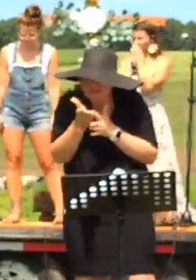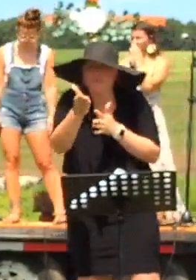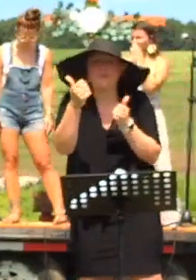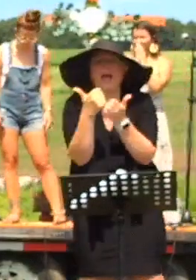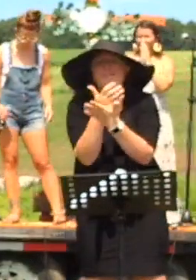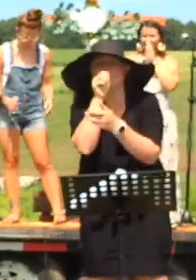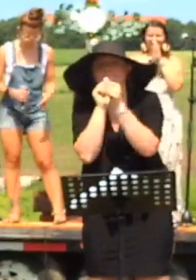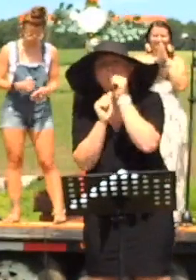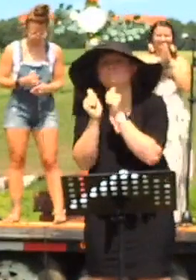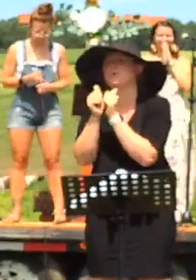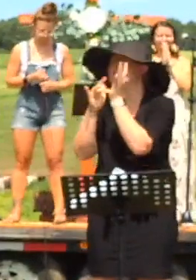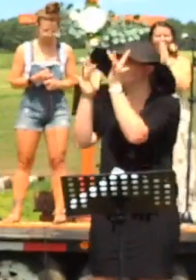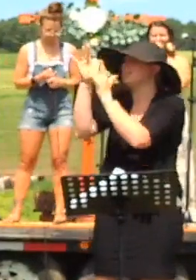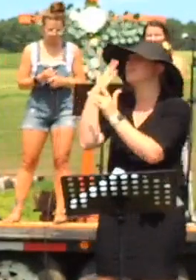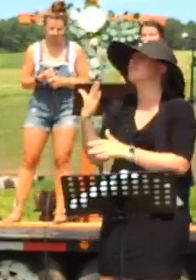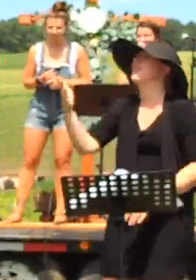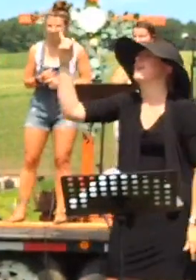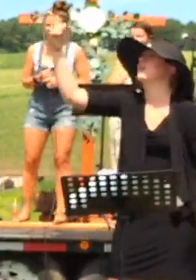Amen. Thank you, Jesus.